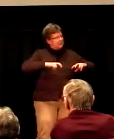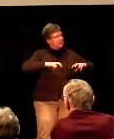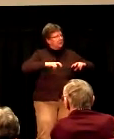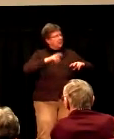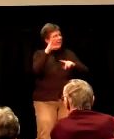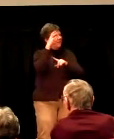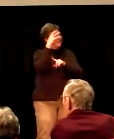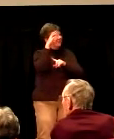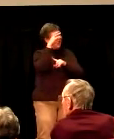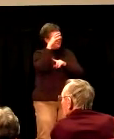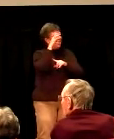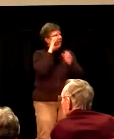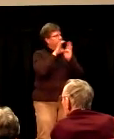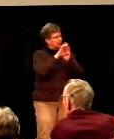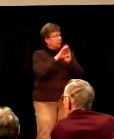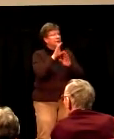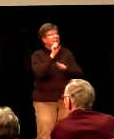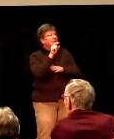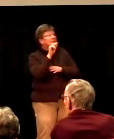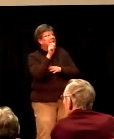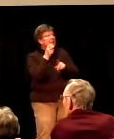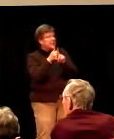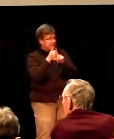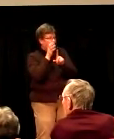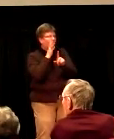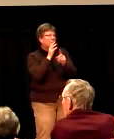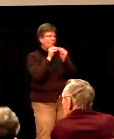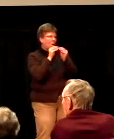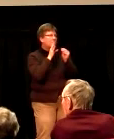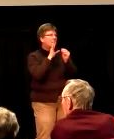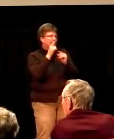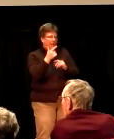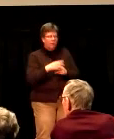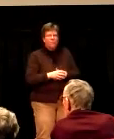not going to be here tonight. But Steve has funnier ones. So.